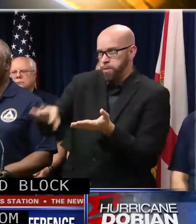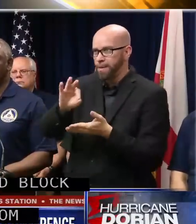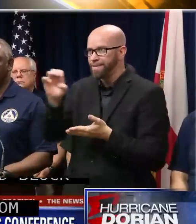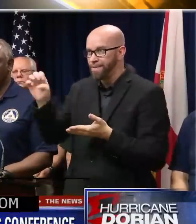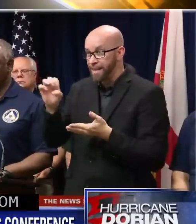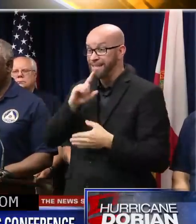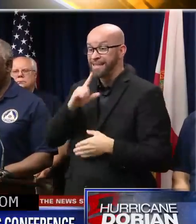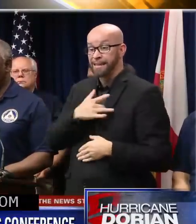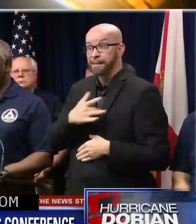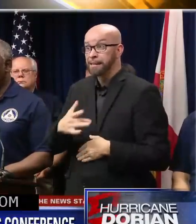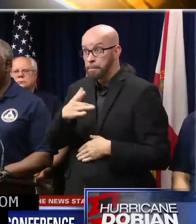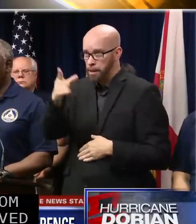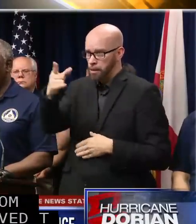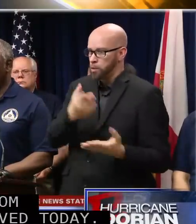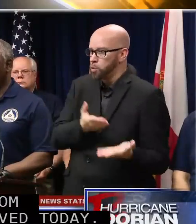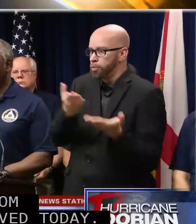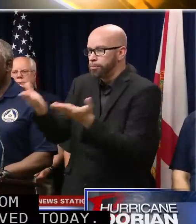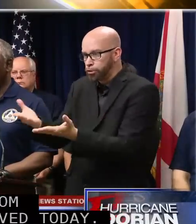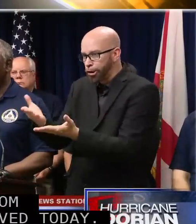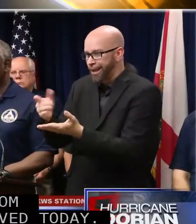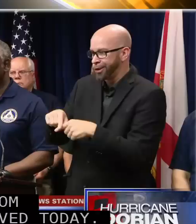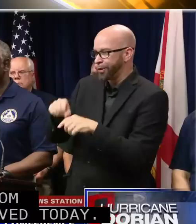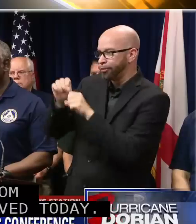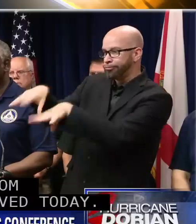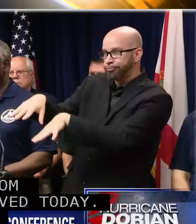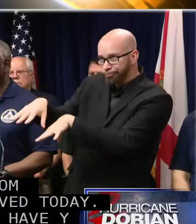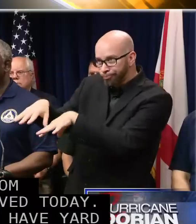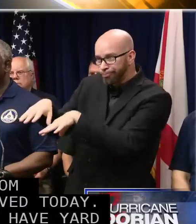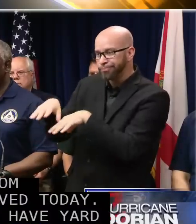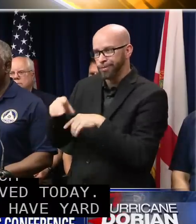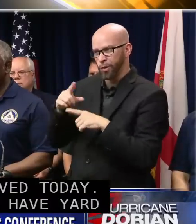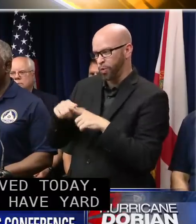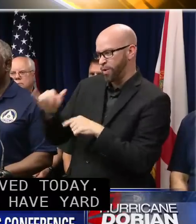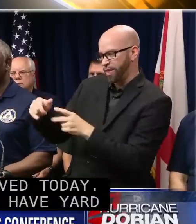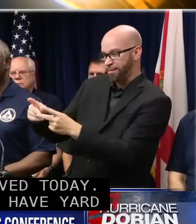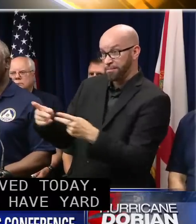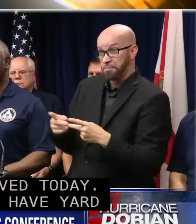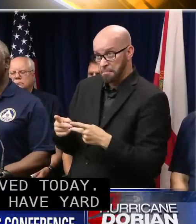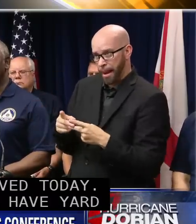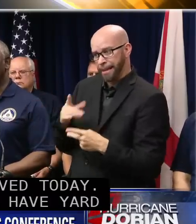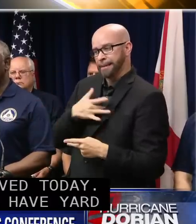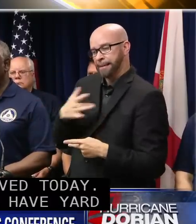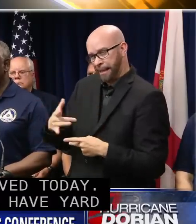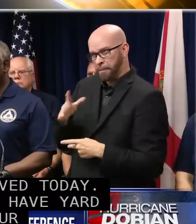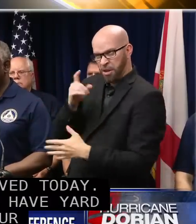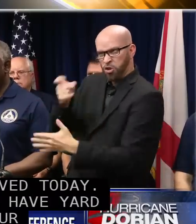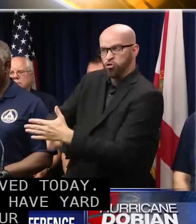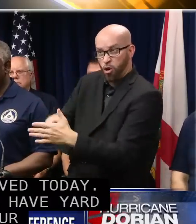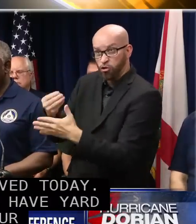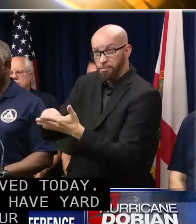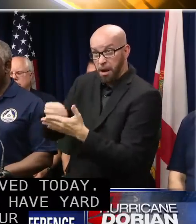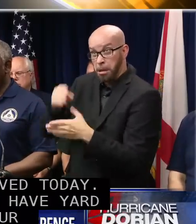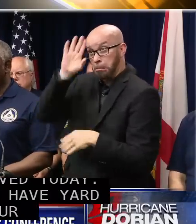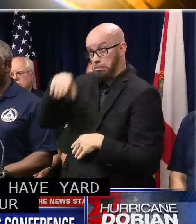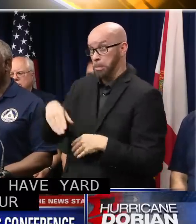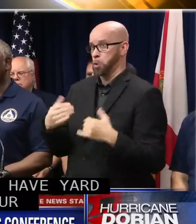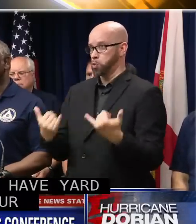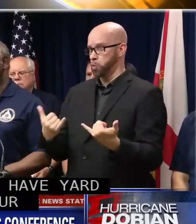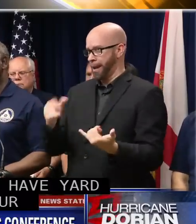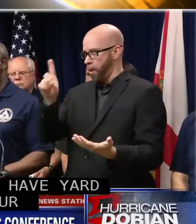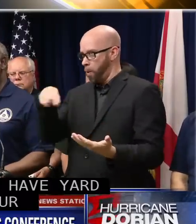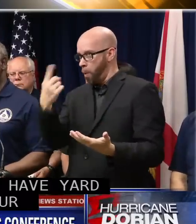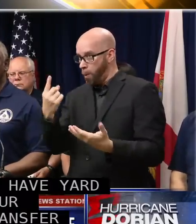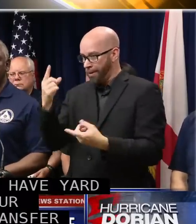yard waste and you take it to our landfill or the Port of Transfer Station, it will be free. You can